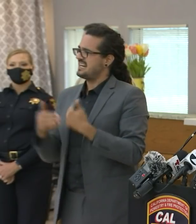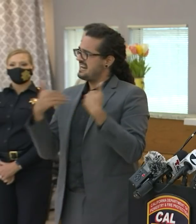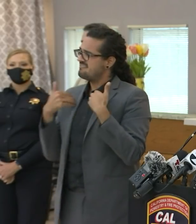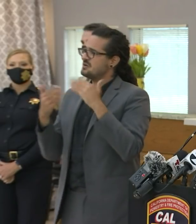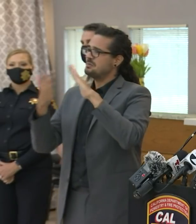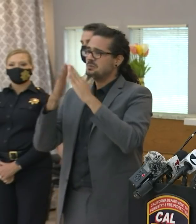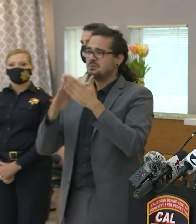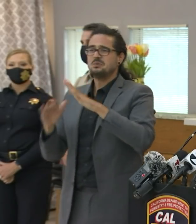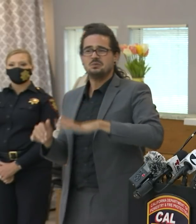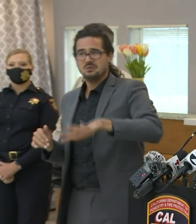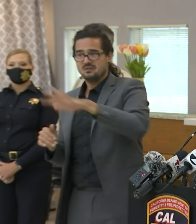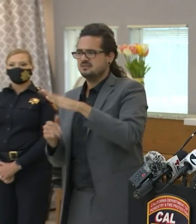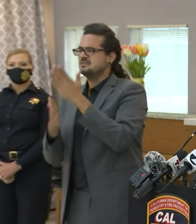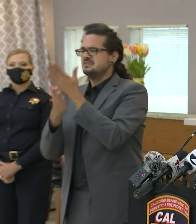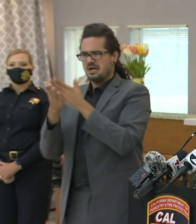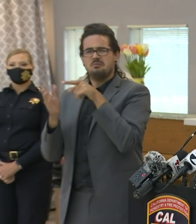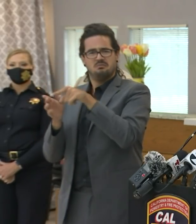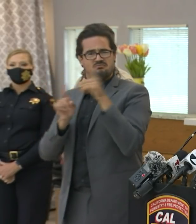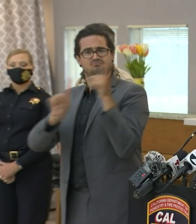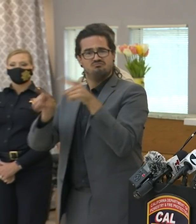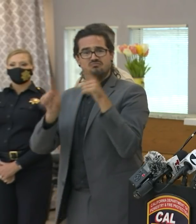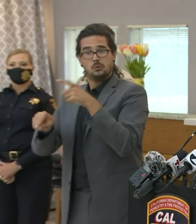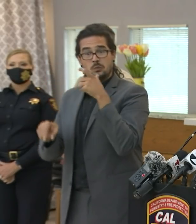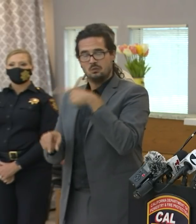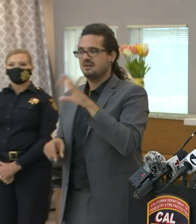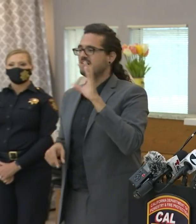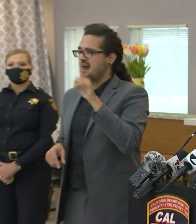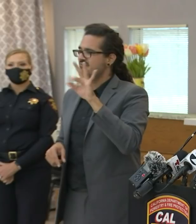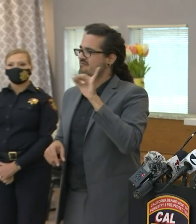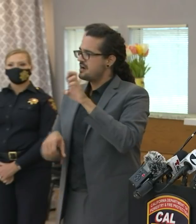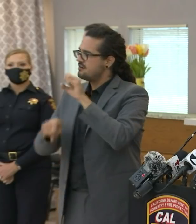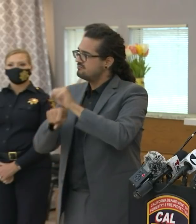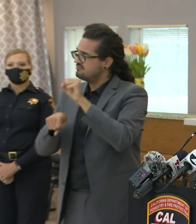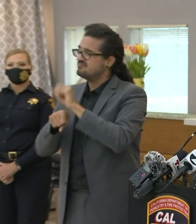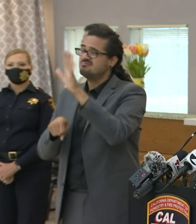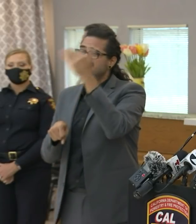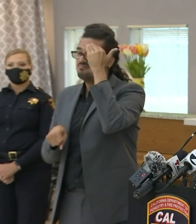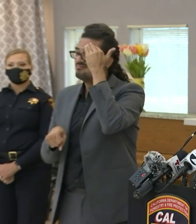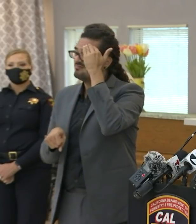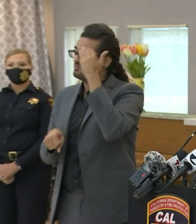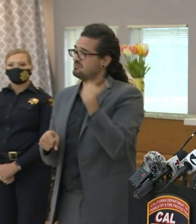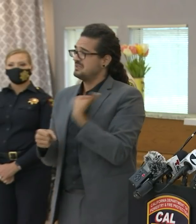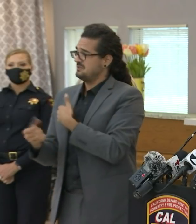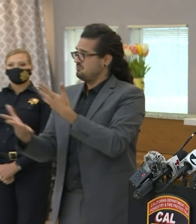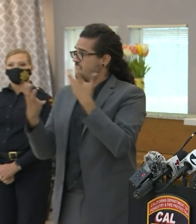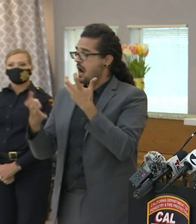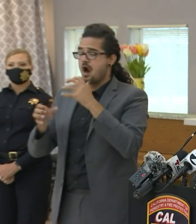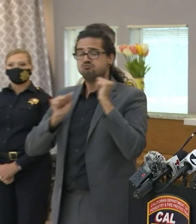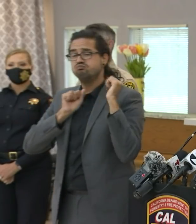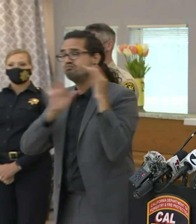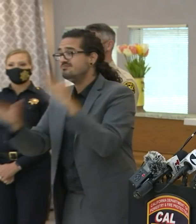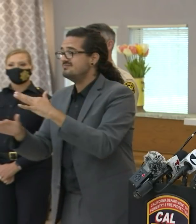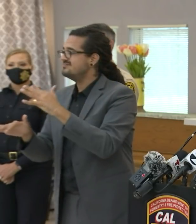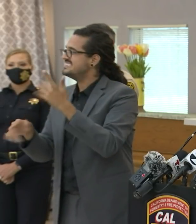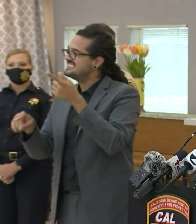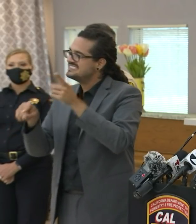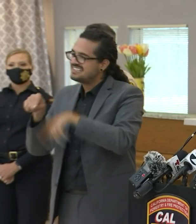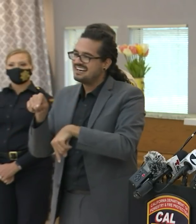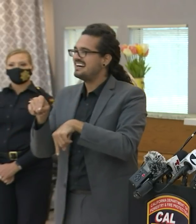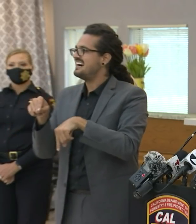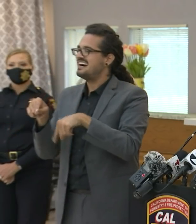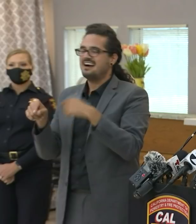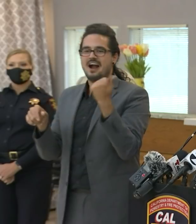not. But certainly we're not trying to put any community out as an island or unprotected. We're doing everything we possibly can to protect those